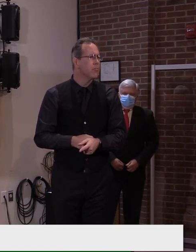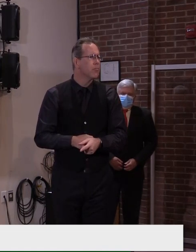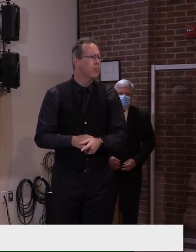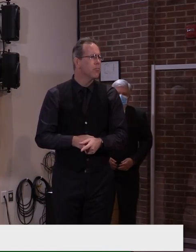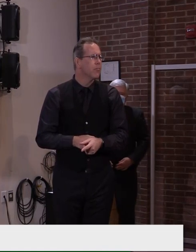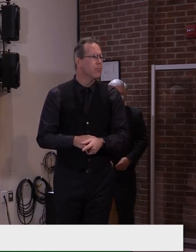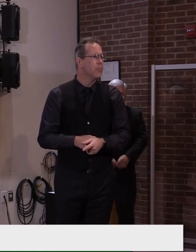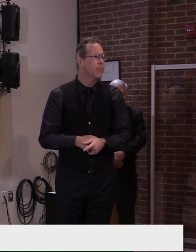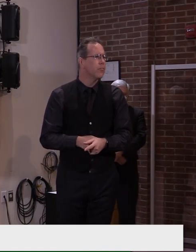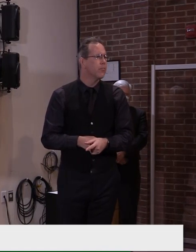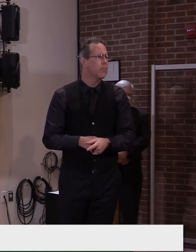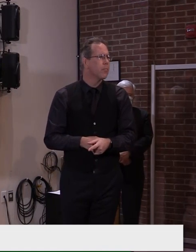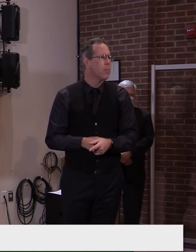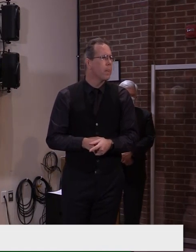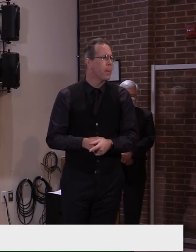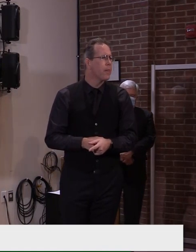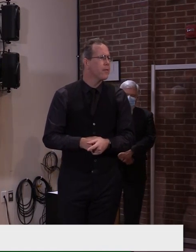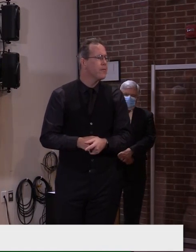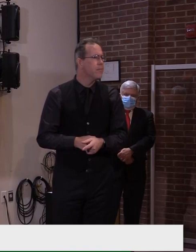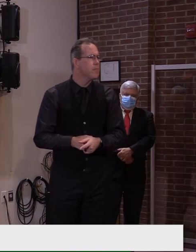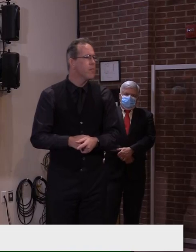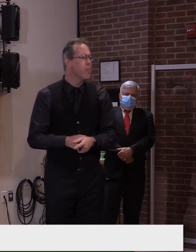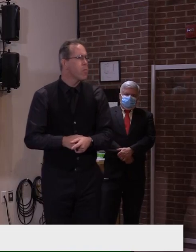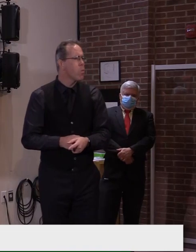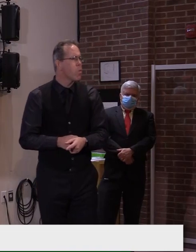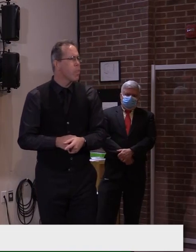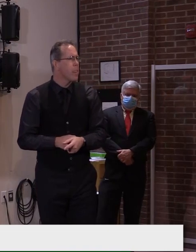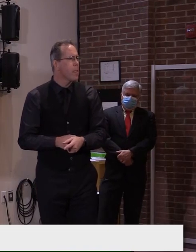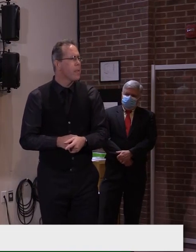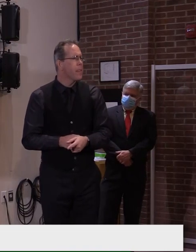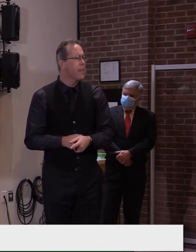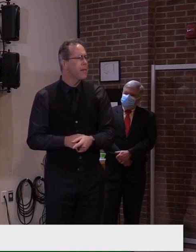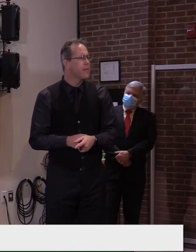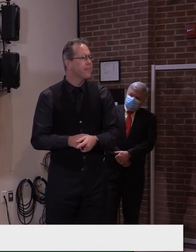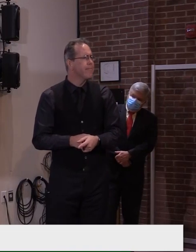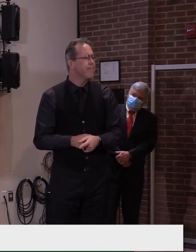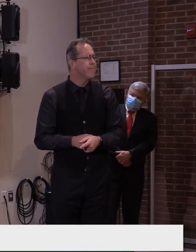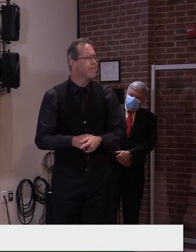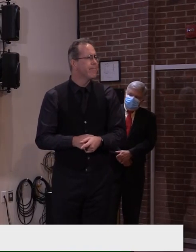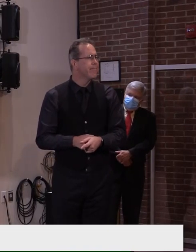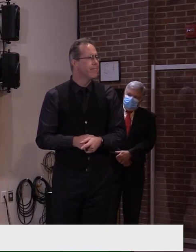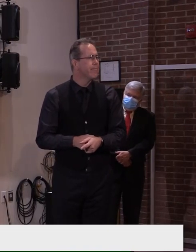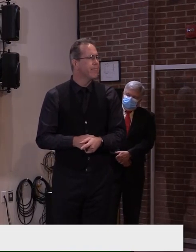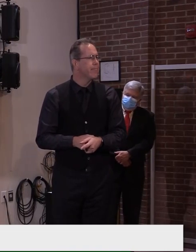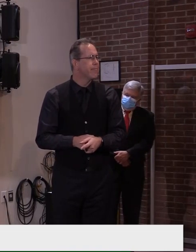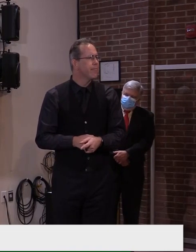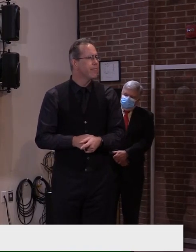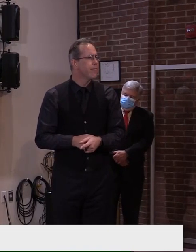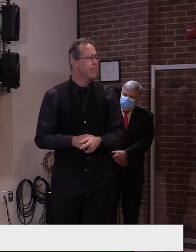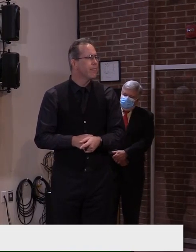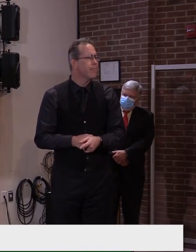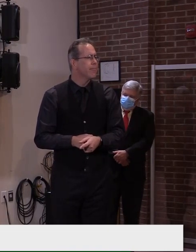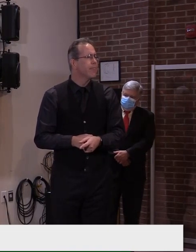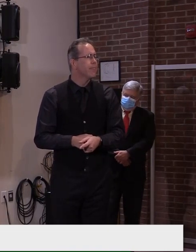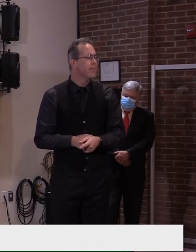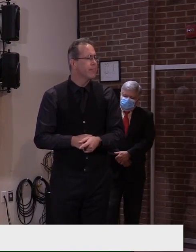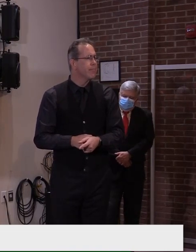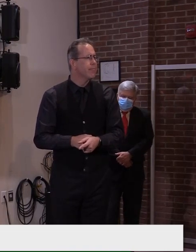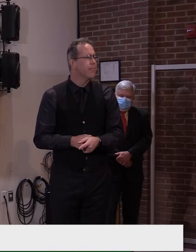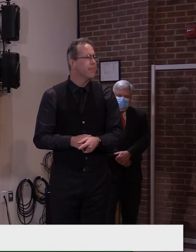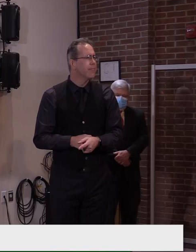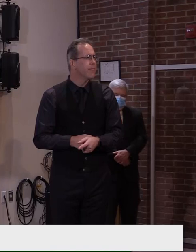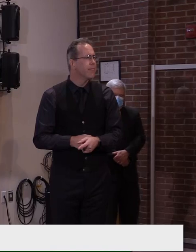in the research, but it was about some work being done at Walter Reed Hospital on a vaccine